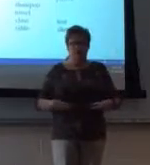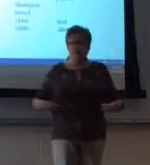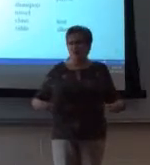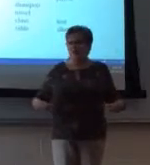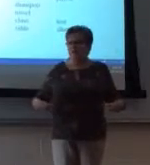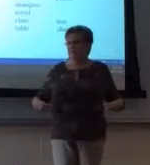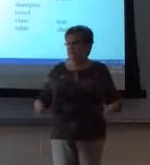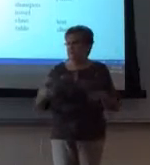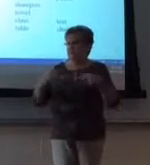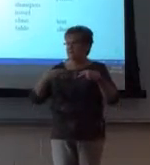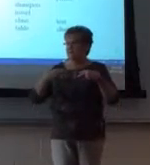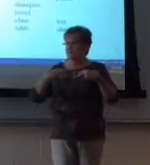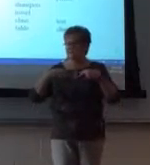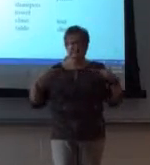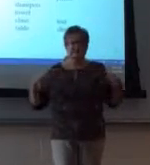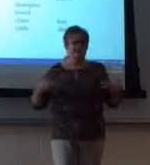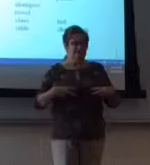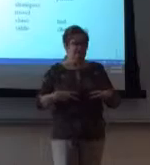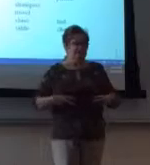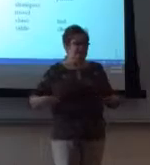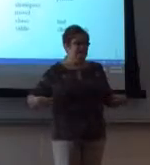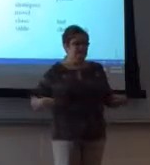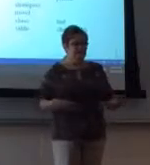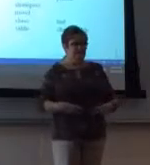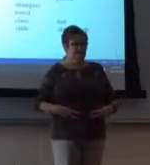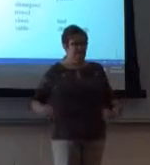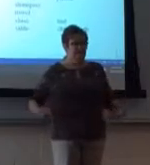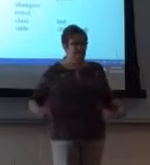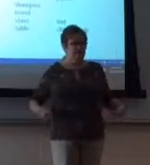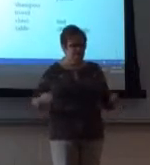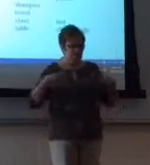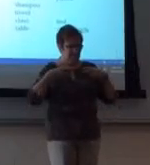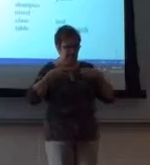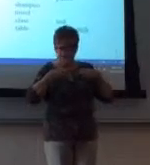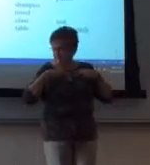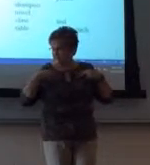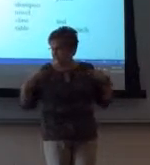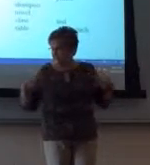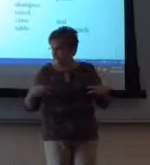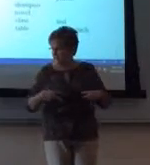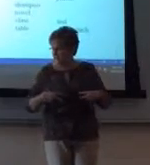few ribs. Skeleton. Okay? Skeleton.